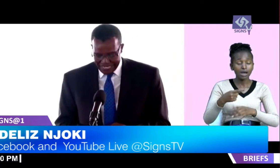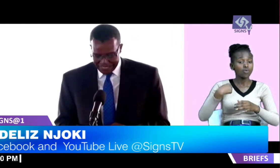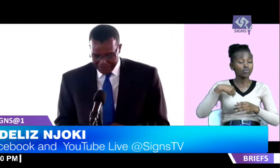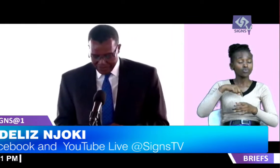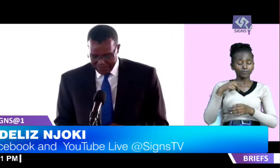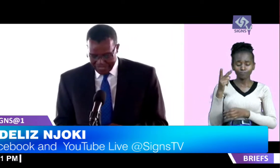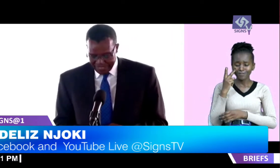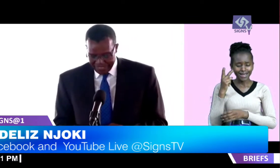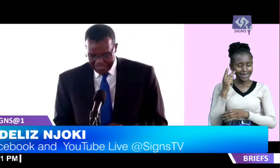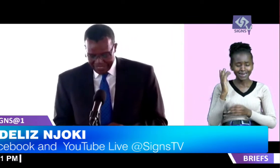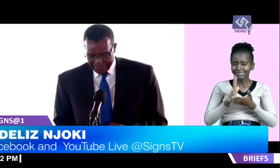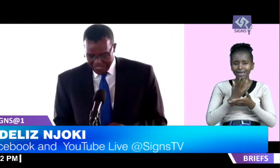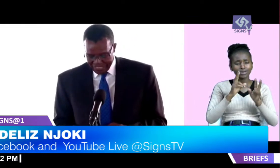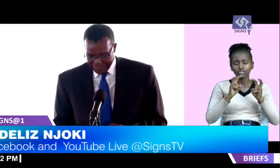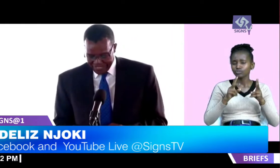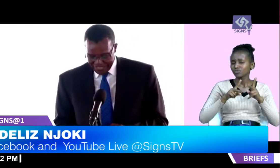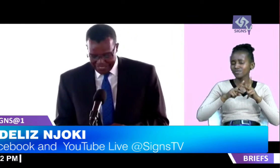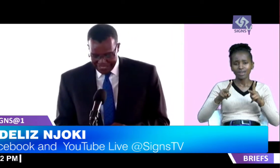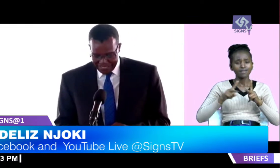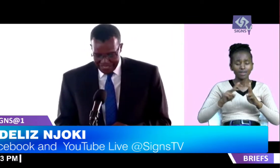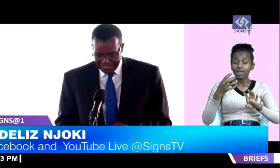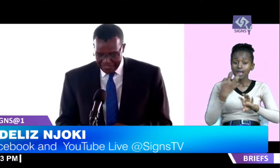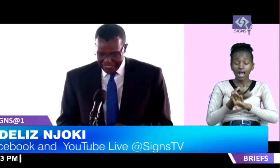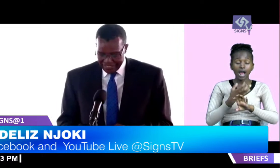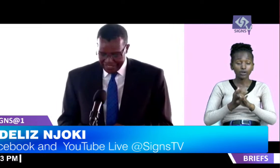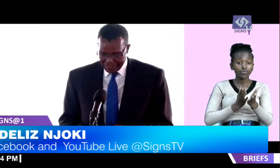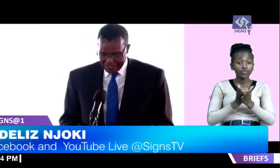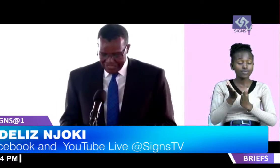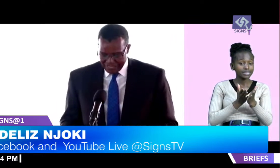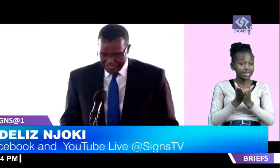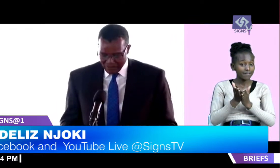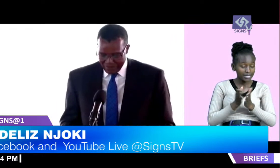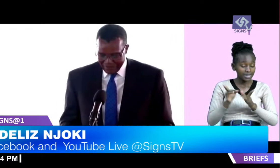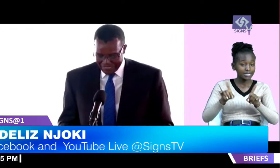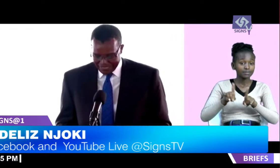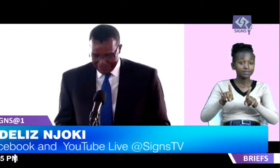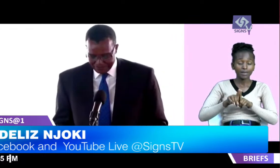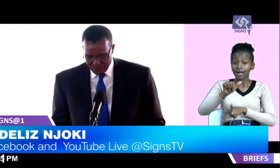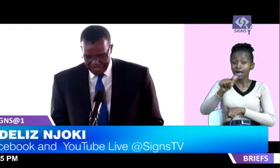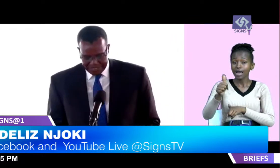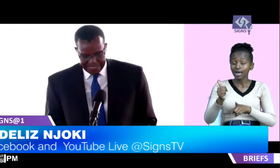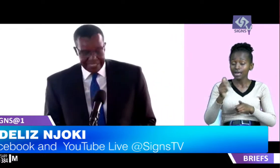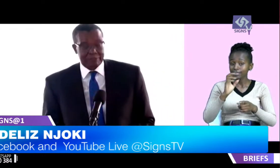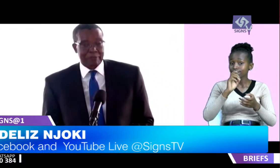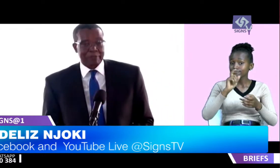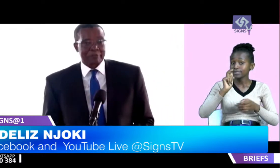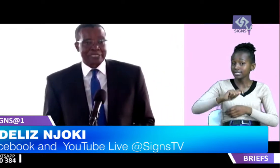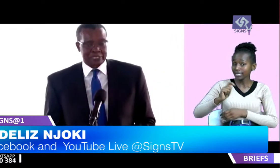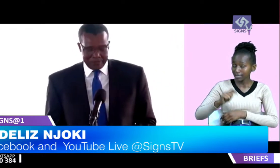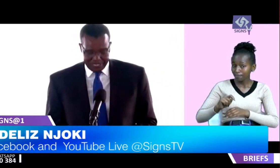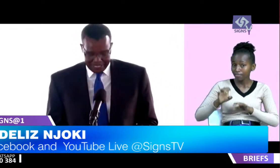emerged from the 3 services and the other requirements, such as public